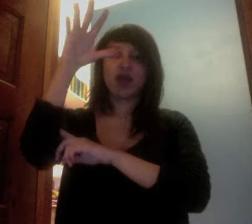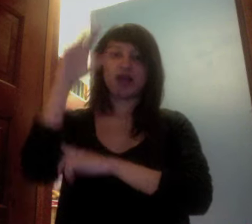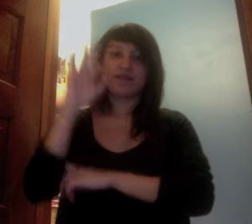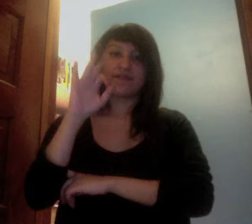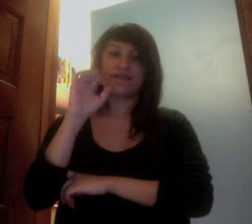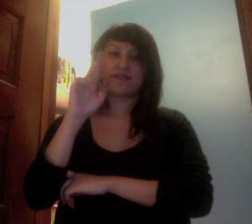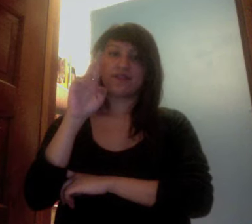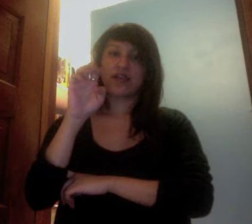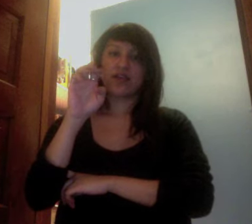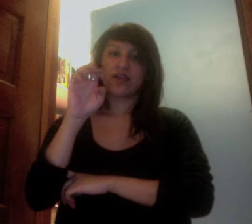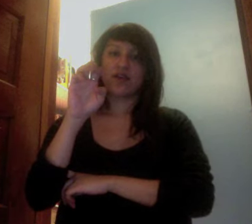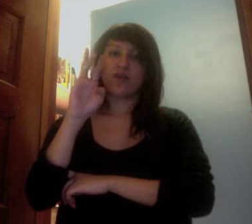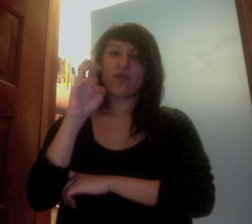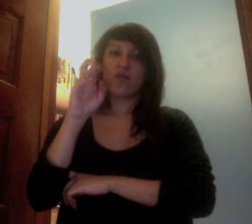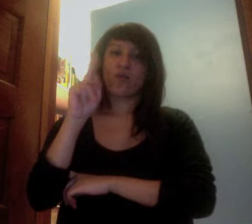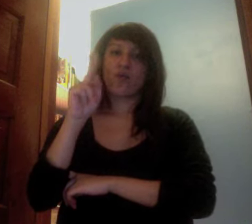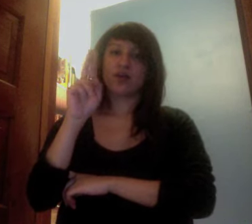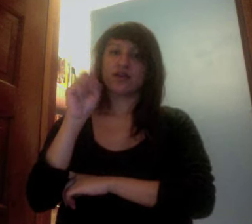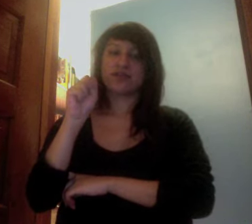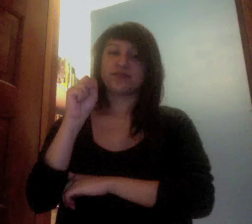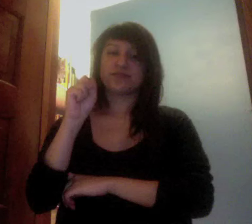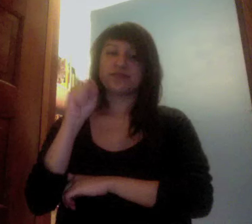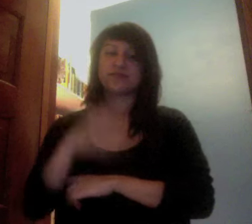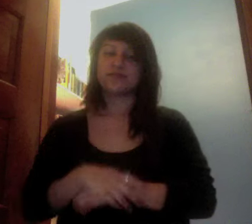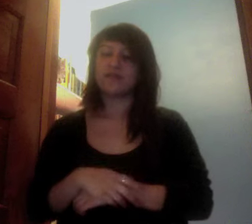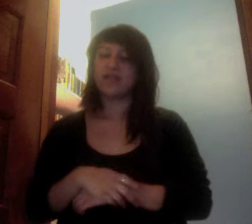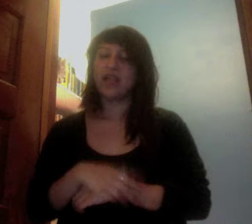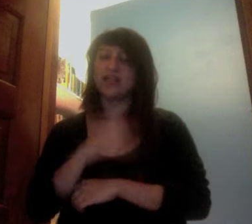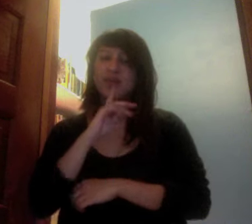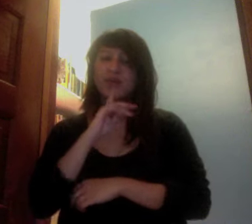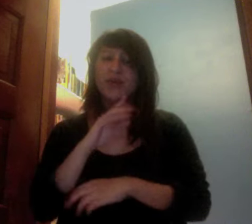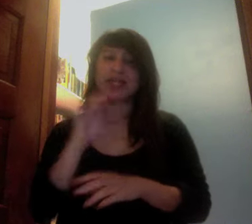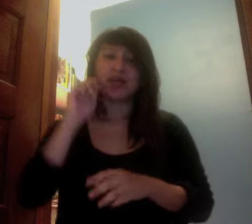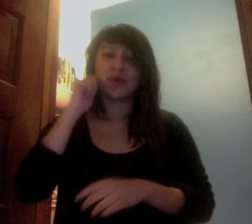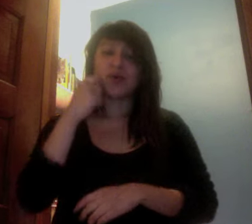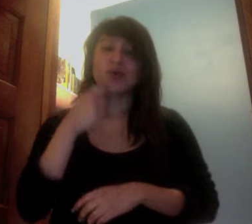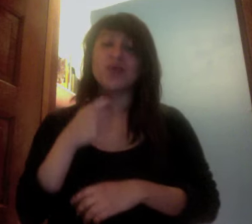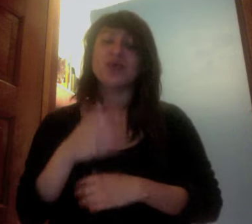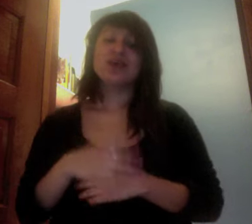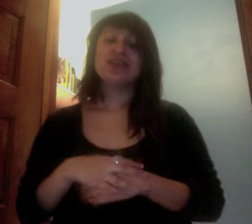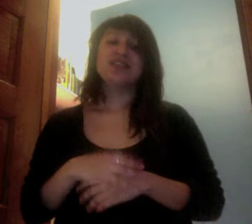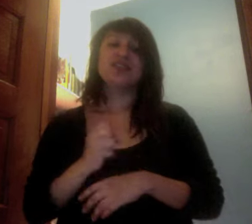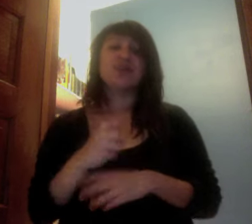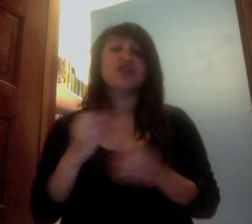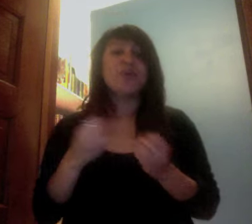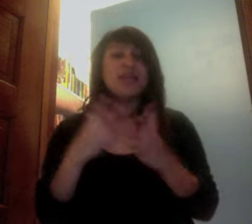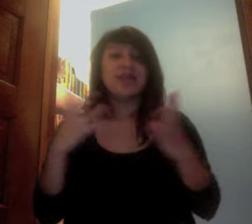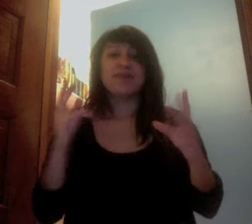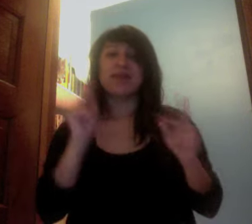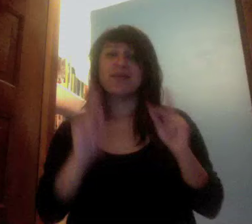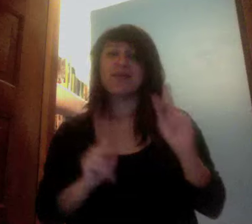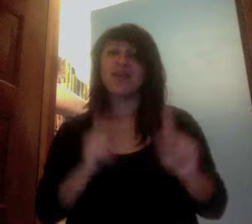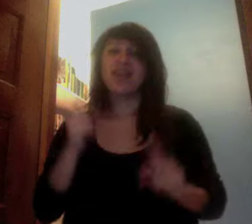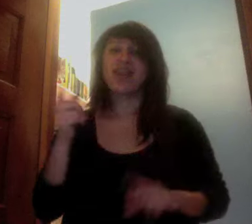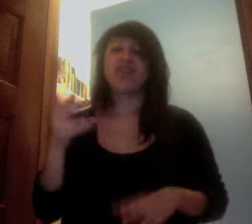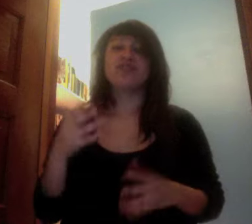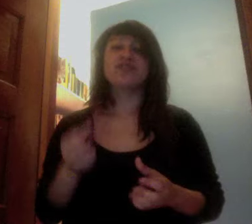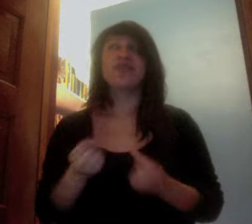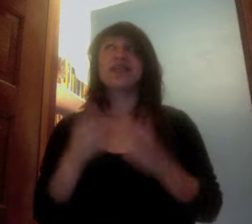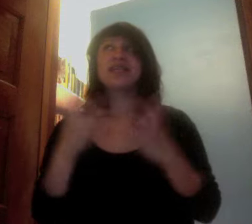really cool. There were just so many people there, all different ages, and from what I could hear, from what I could tell, it seemed like there were a